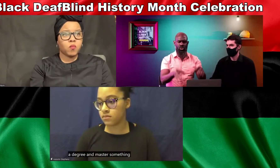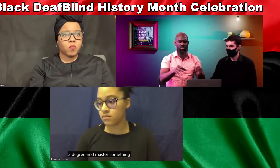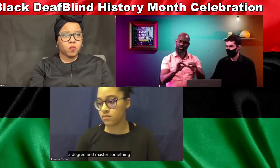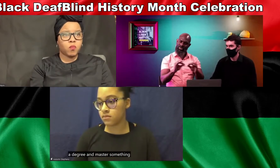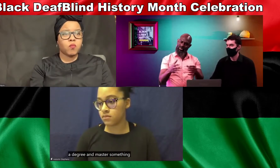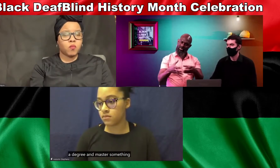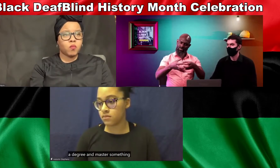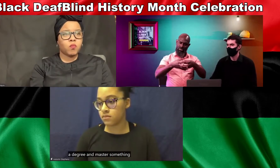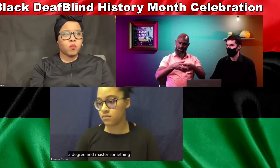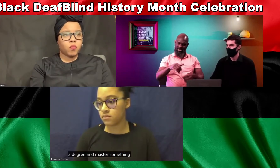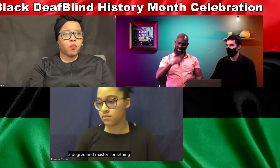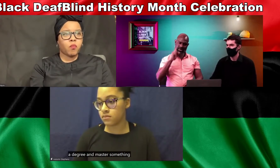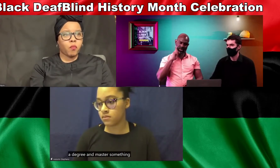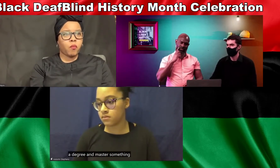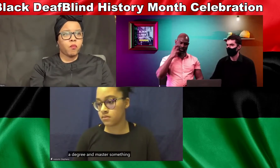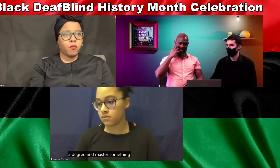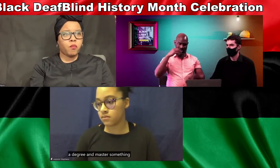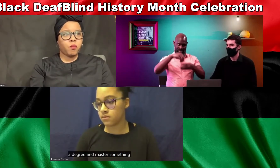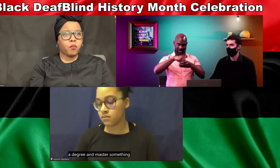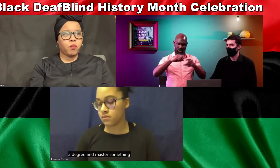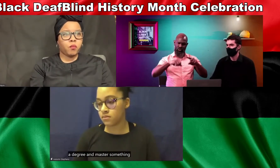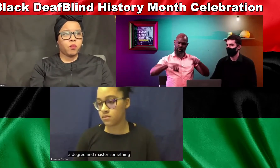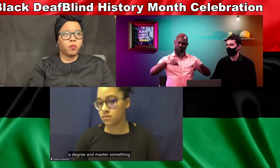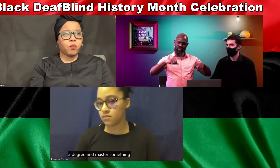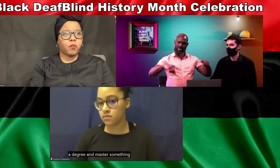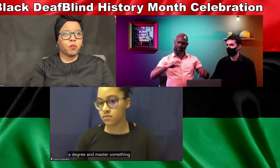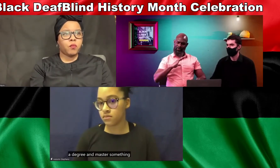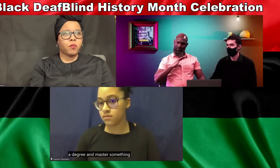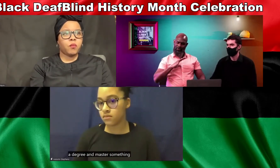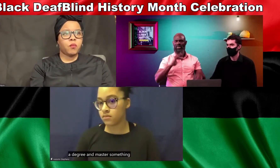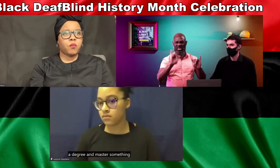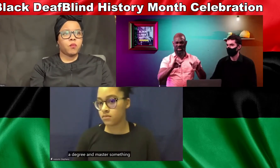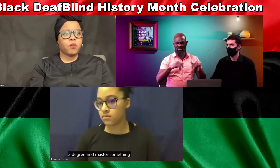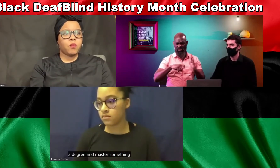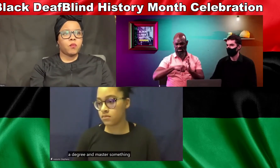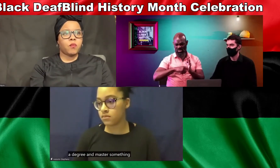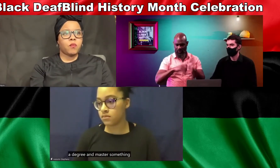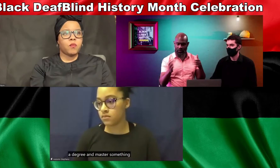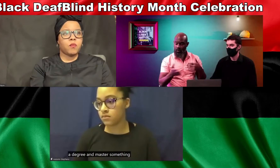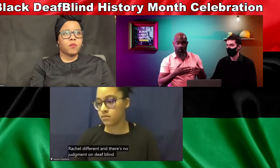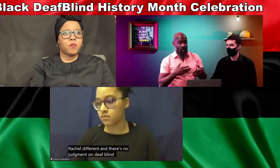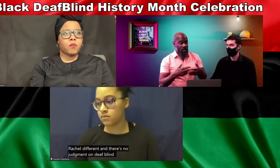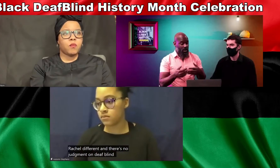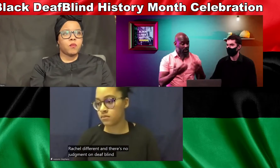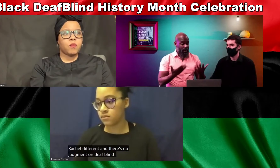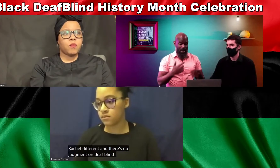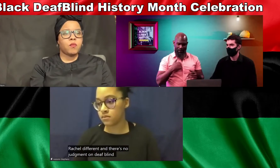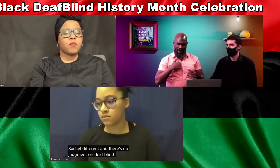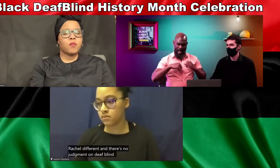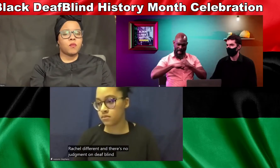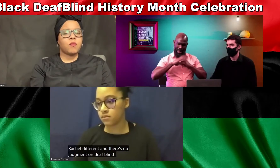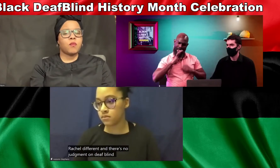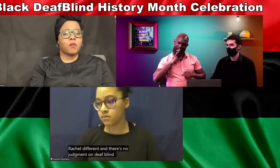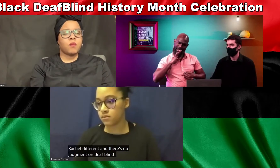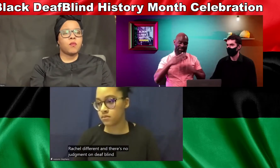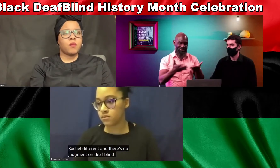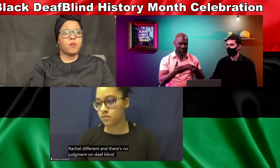Each individual is different, and there's no judgment on deafblind individuals, because deafblind individuals vary.